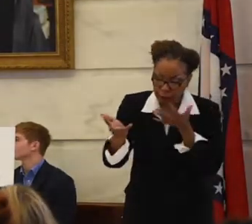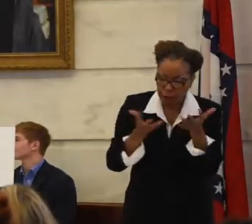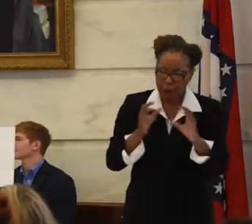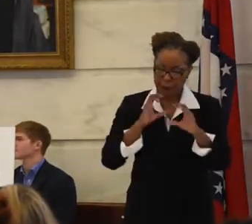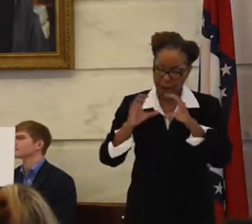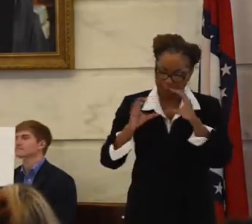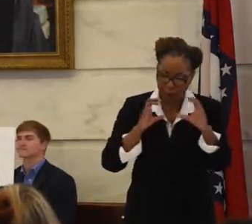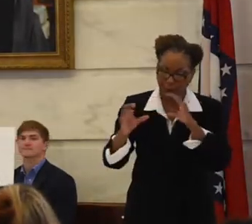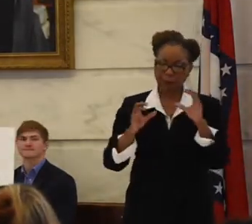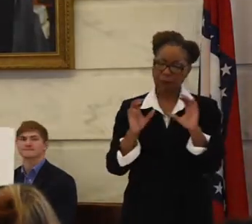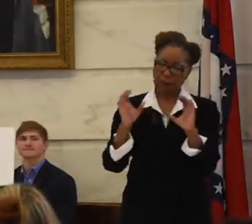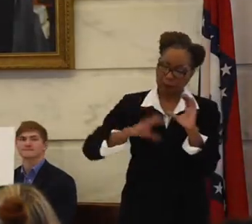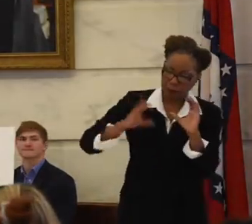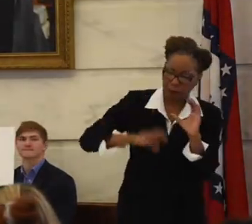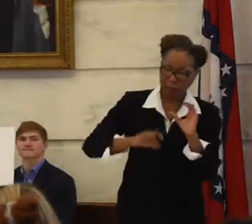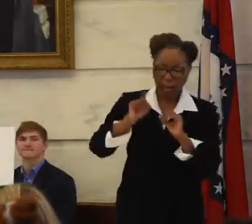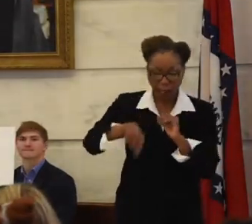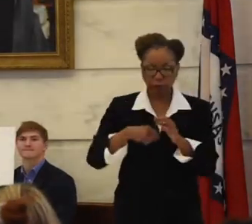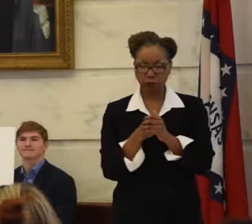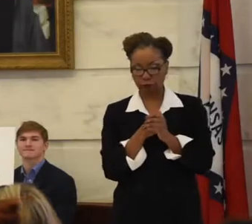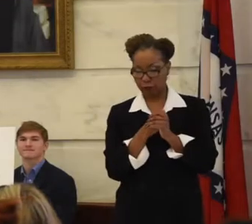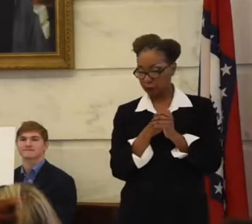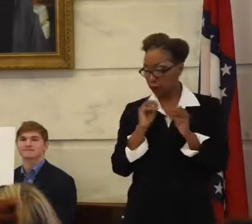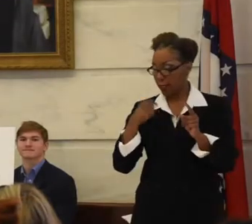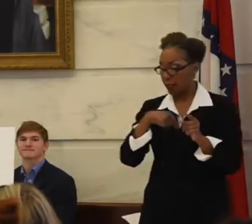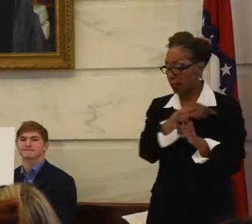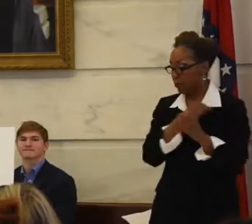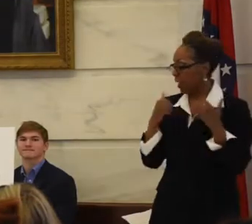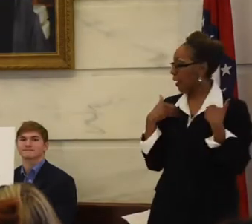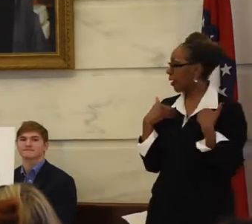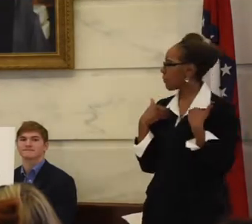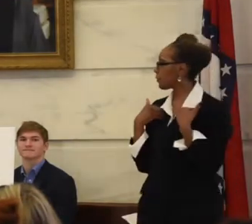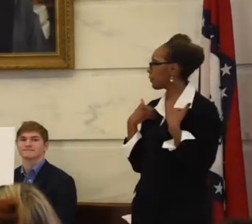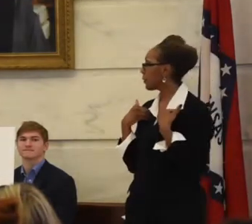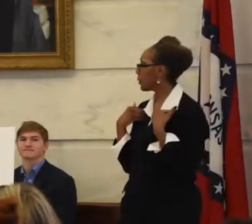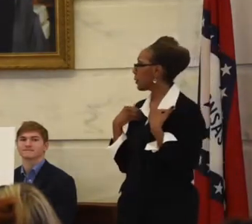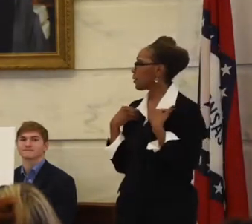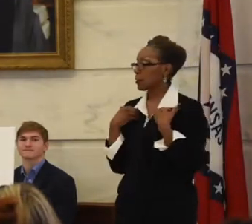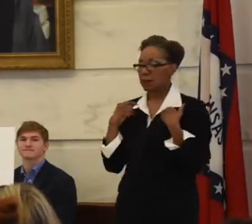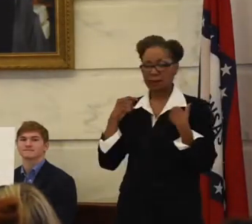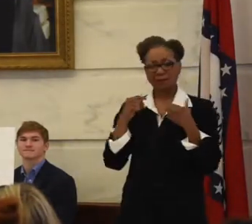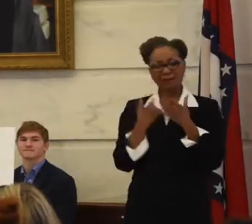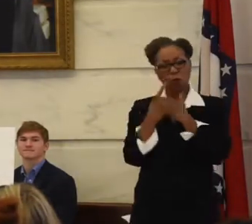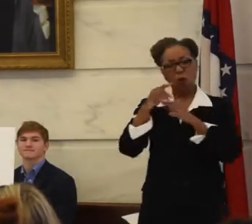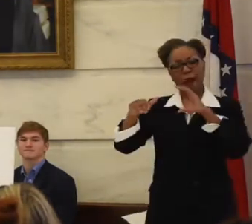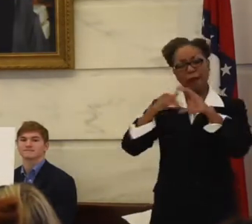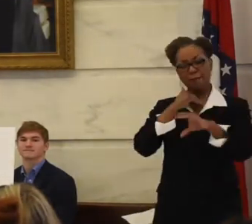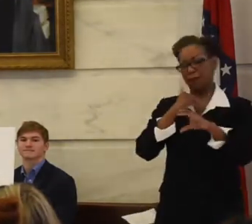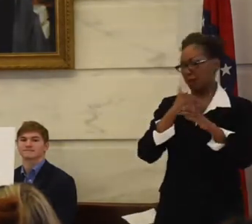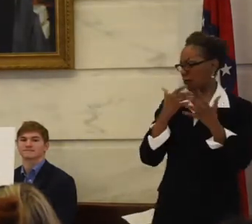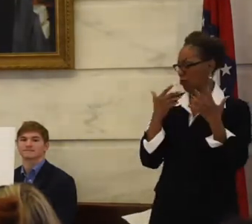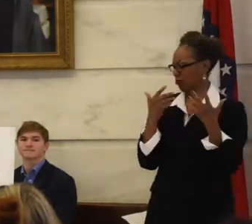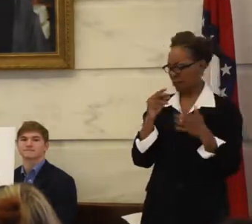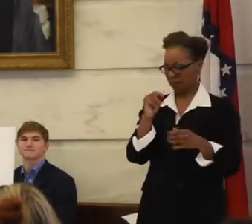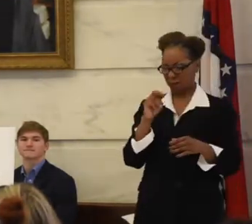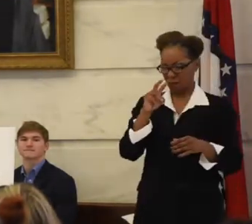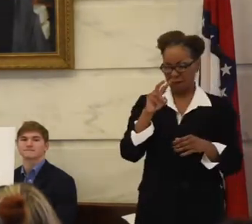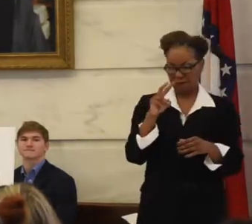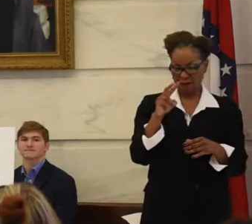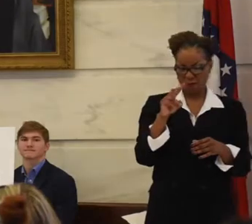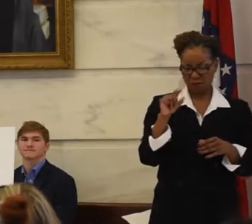keep talking and keep talking. We got an email back in